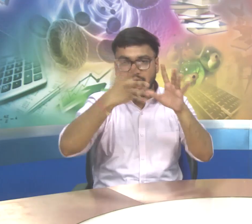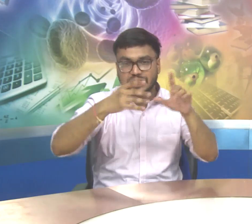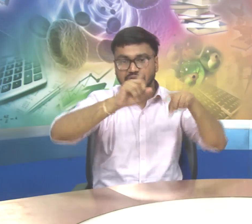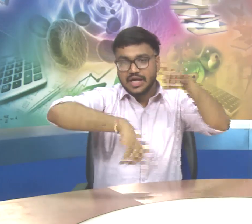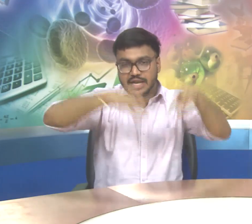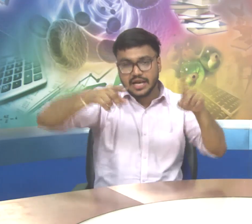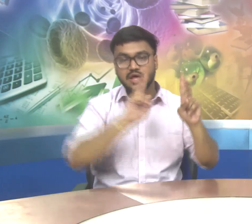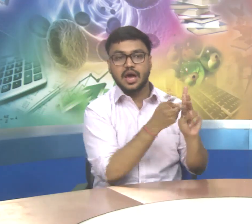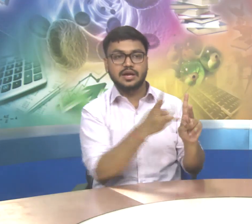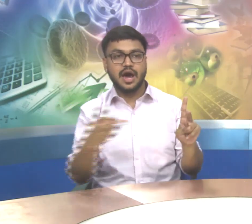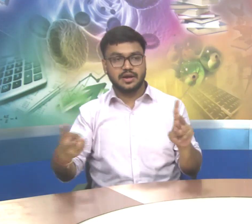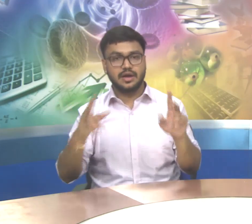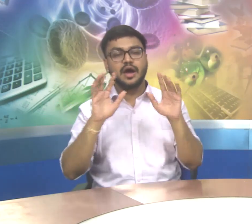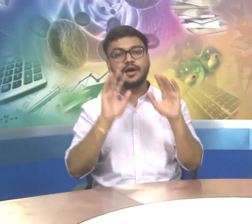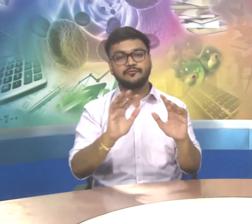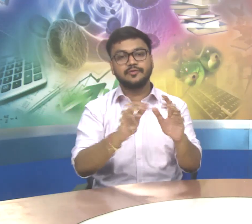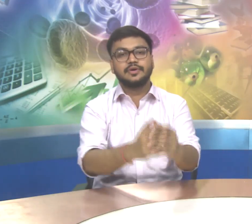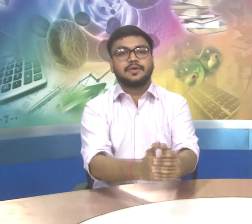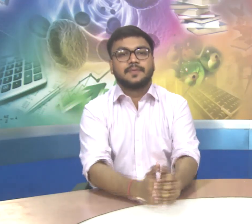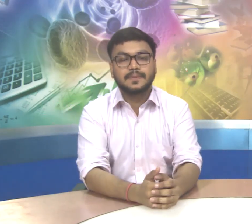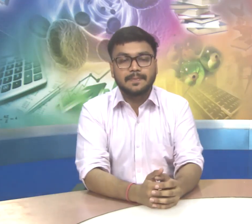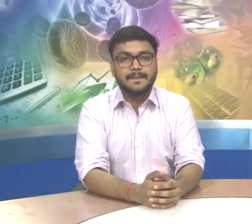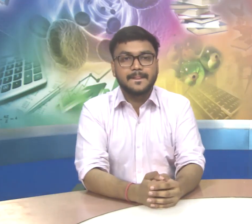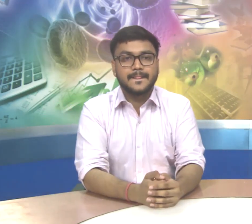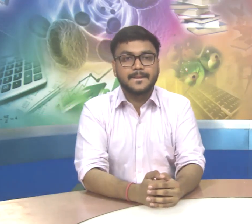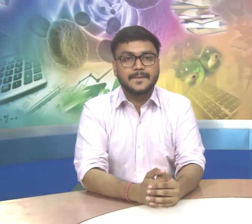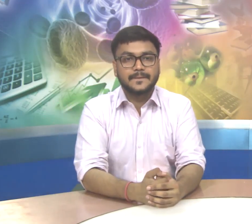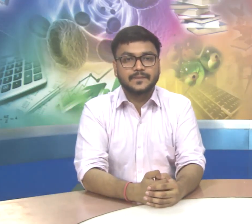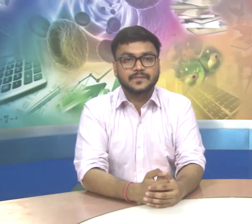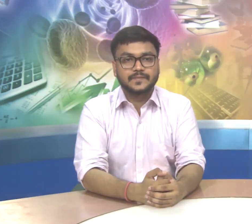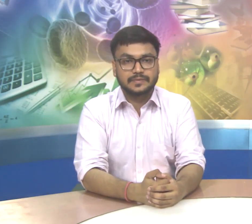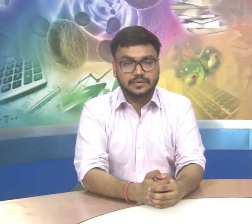It is also used to run vehicles and aeroplanes.